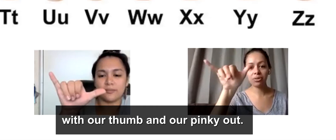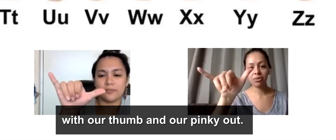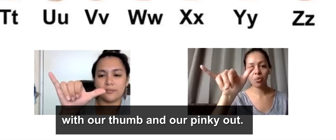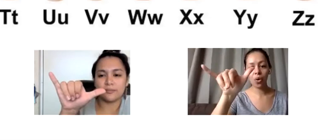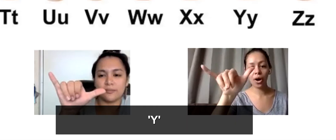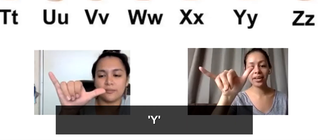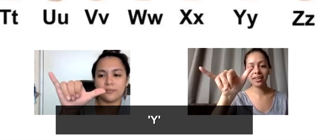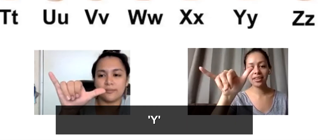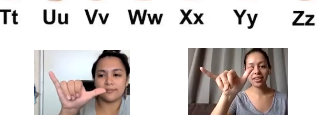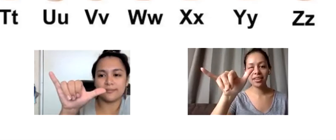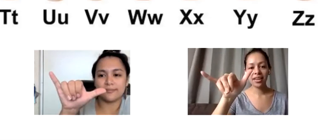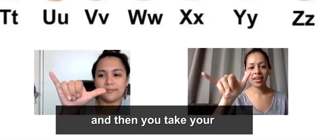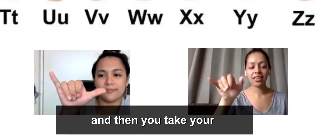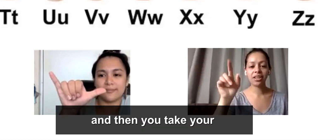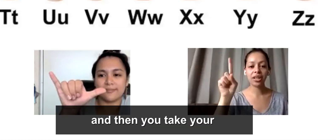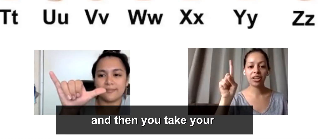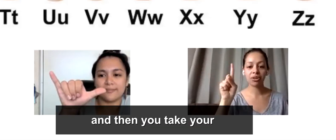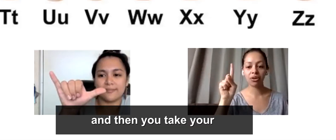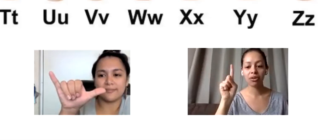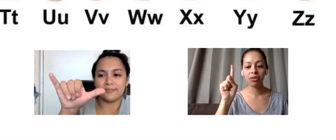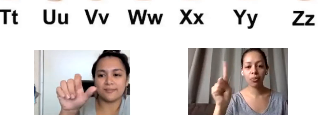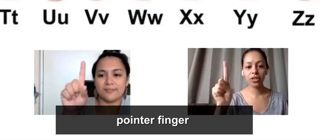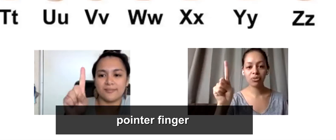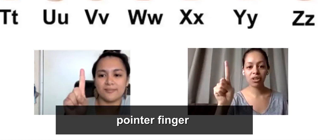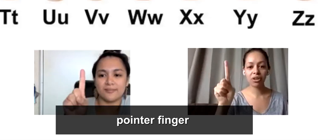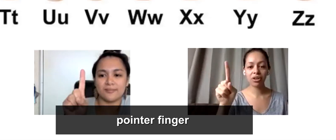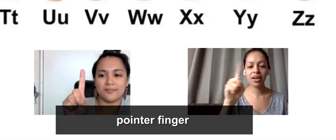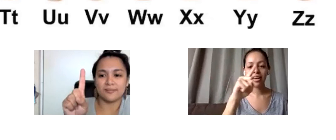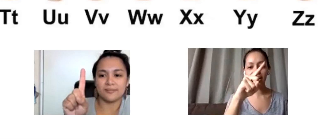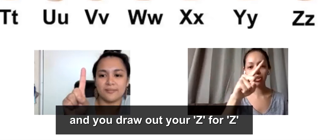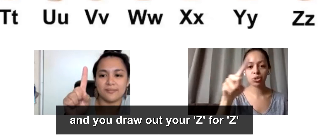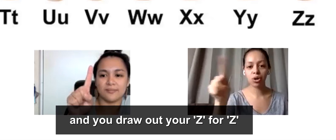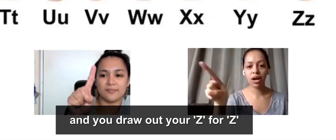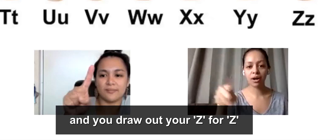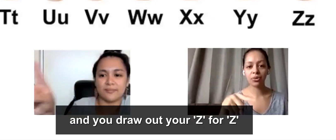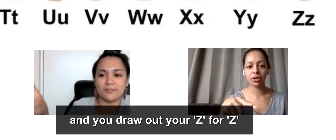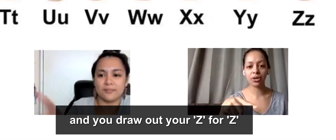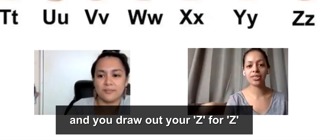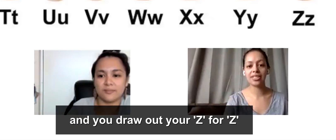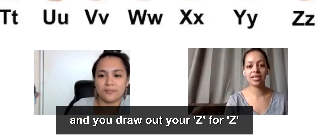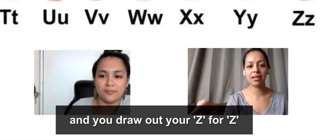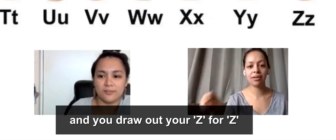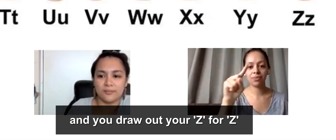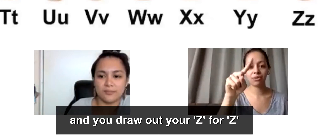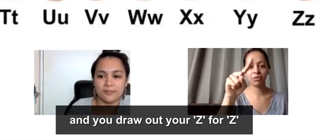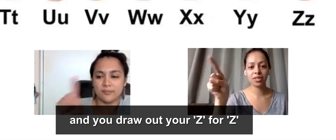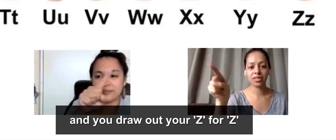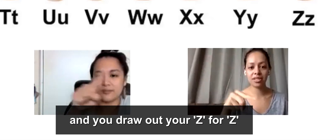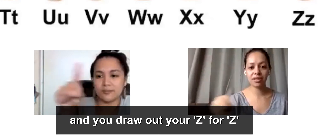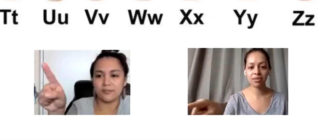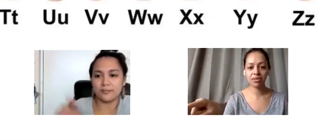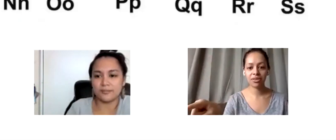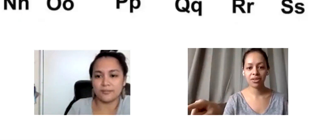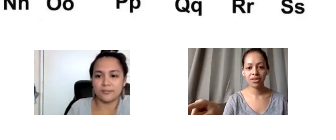out, Y. And then you take your pointer finger and you draw out your Z for